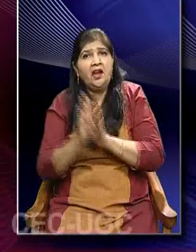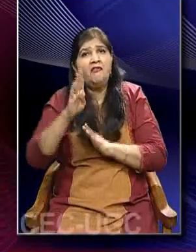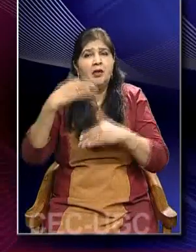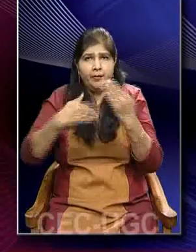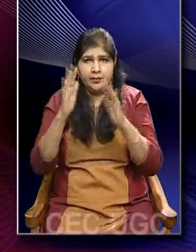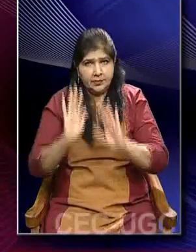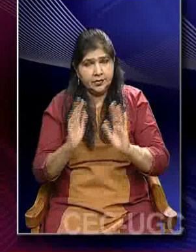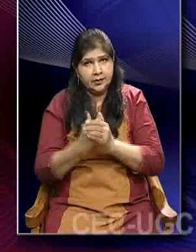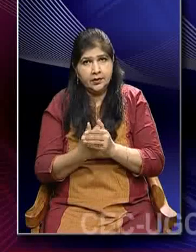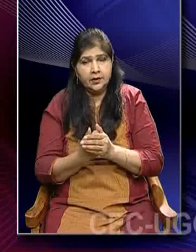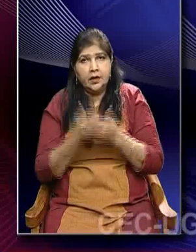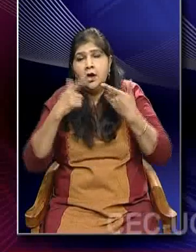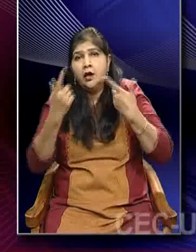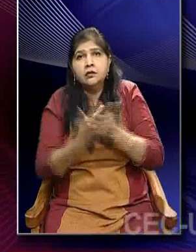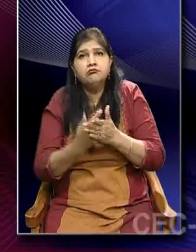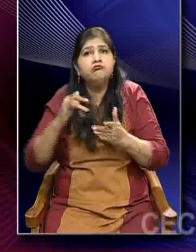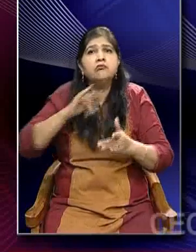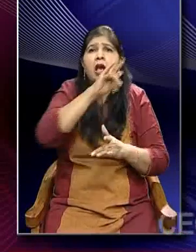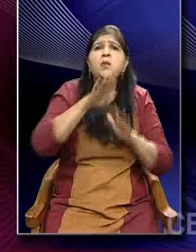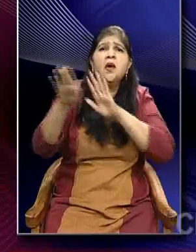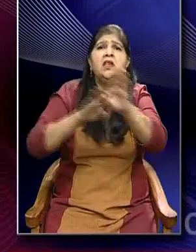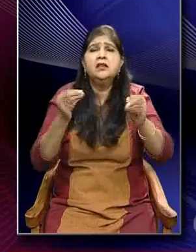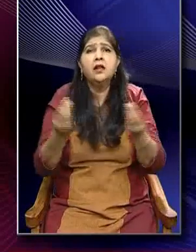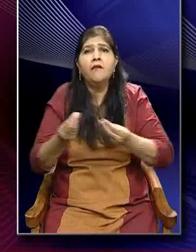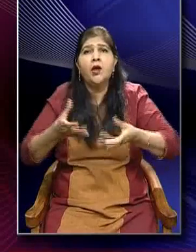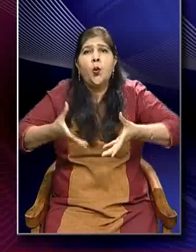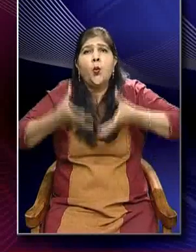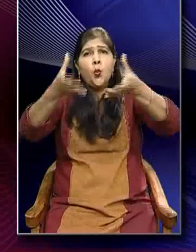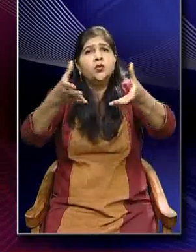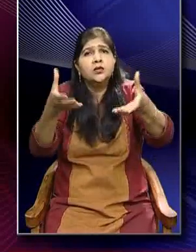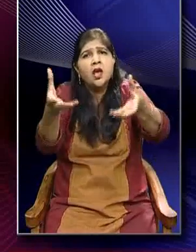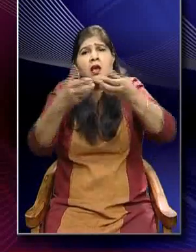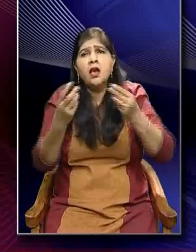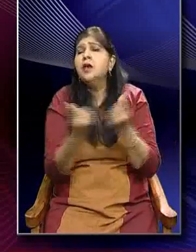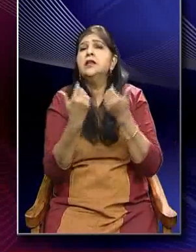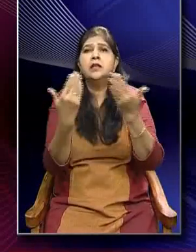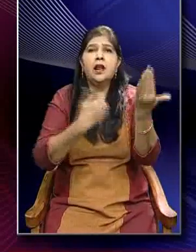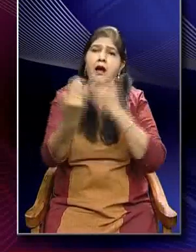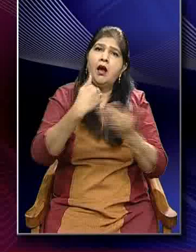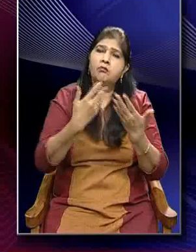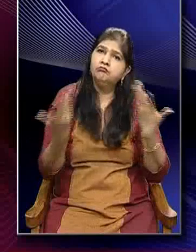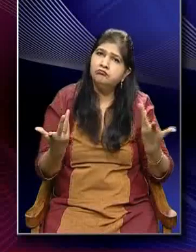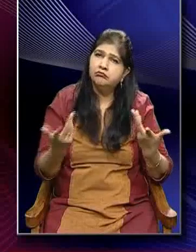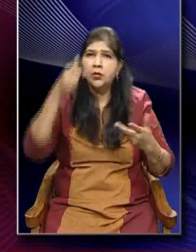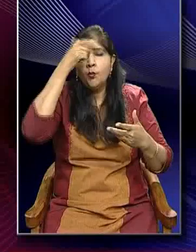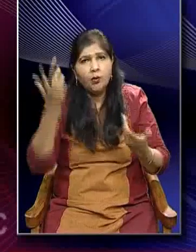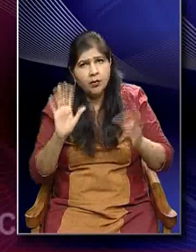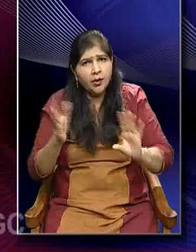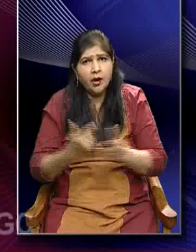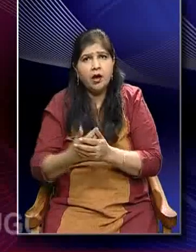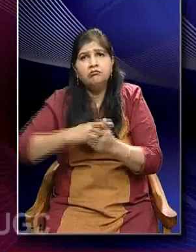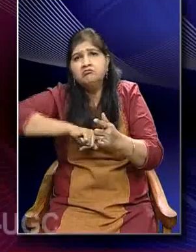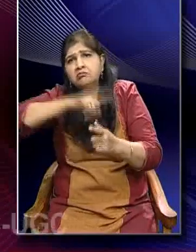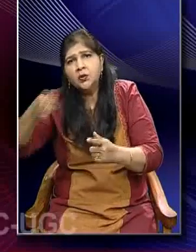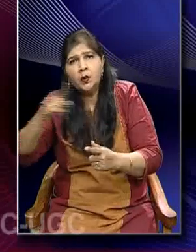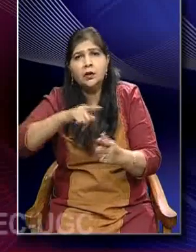development in means of transport. Goods can be easily transferred from one place to